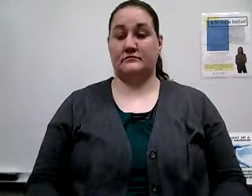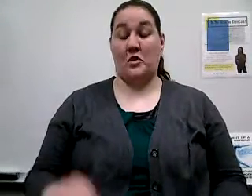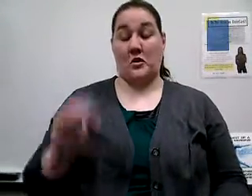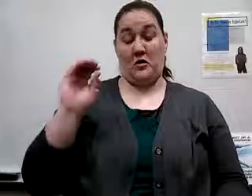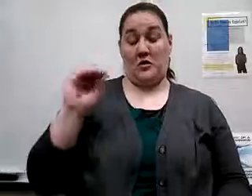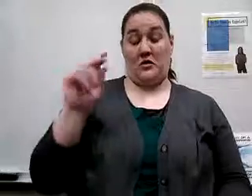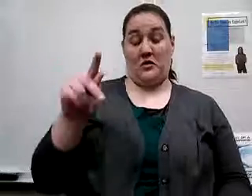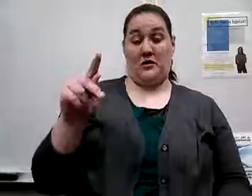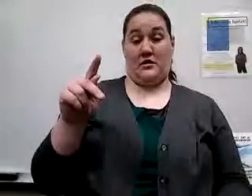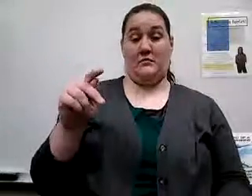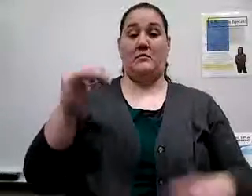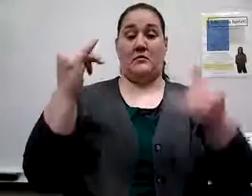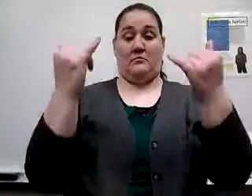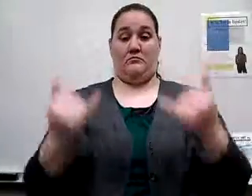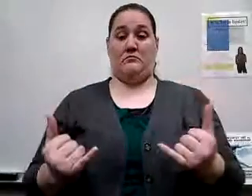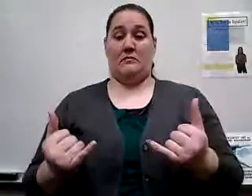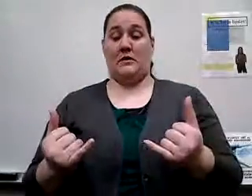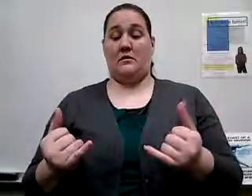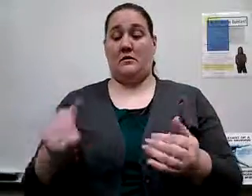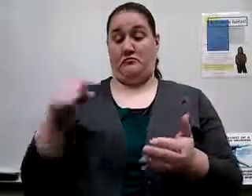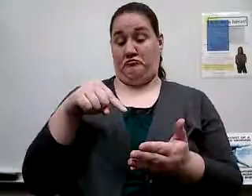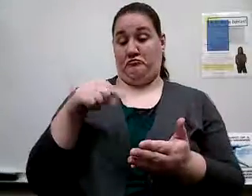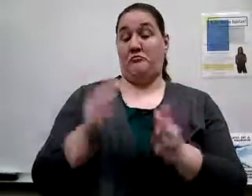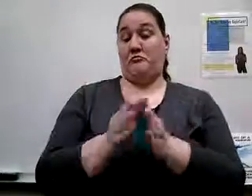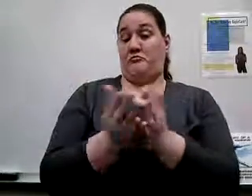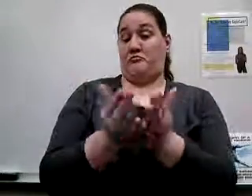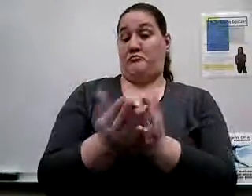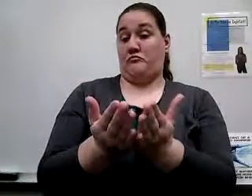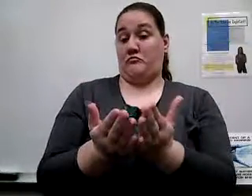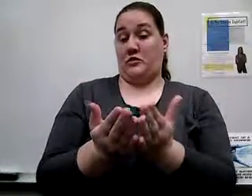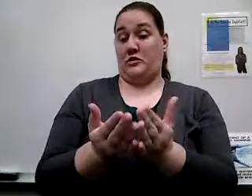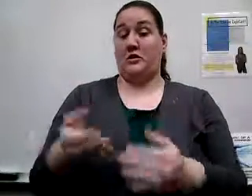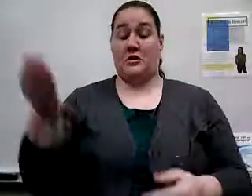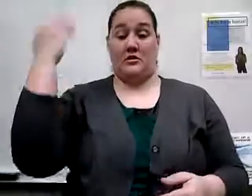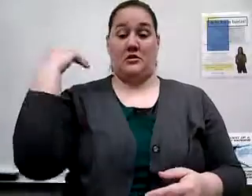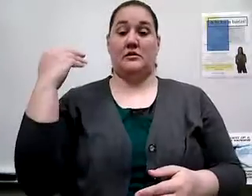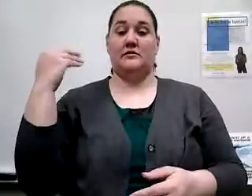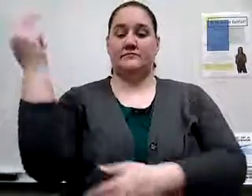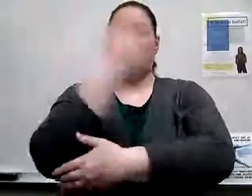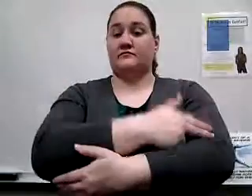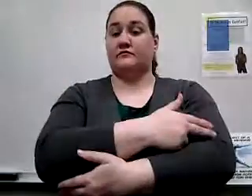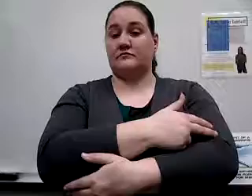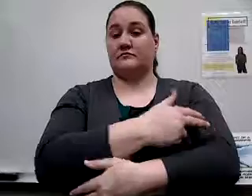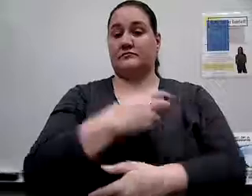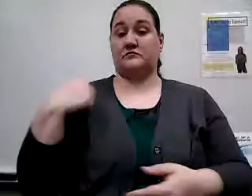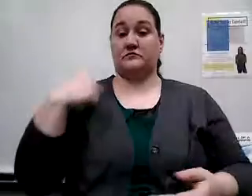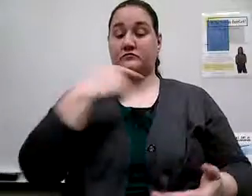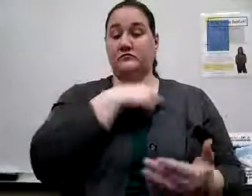Okay, today, in your text for the last few days, you started to read the information in a section